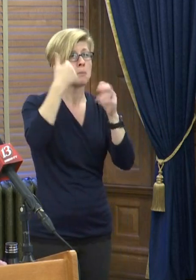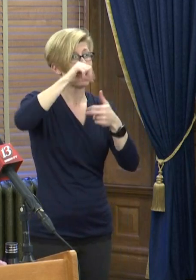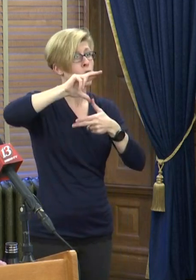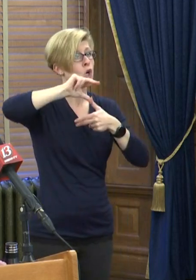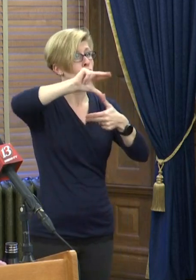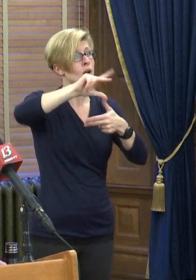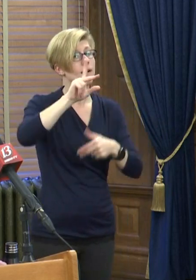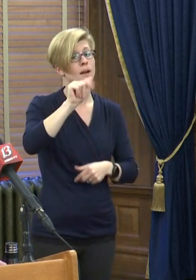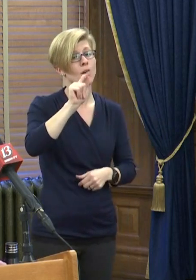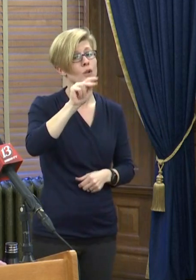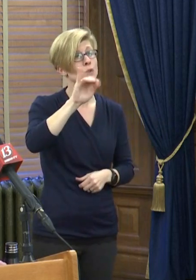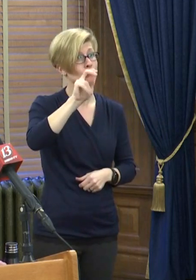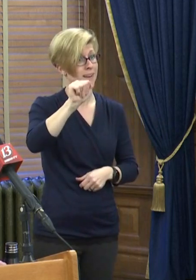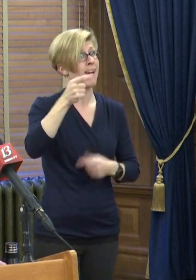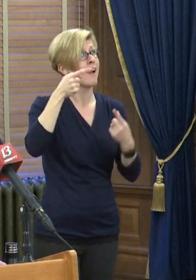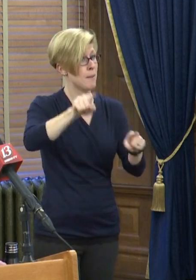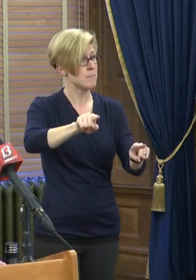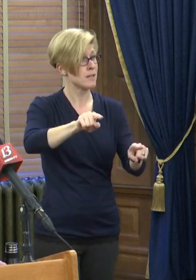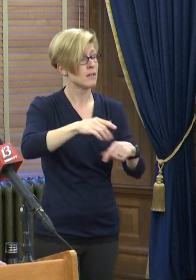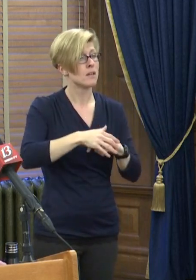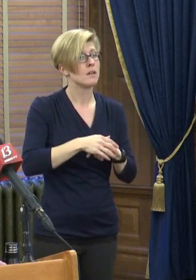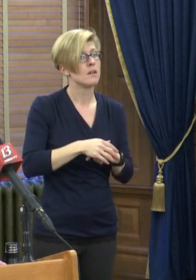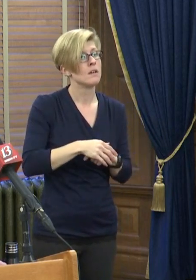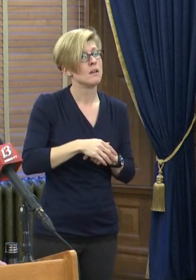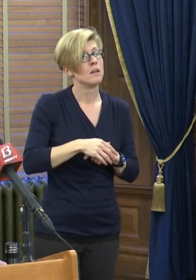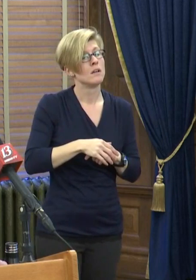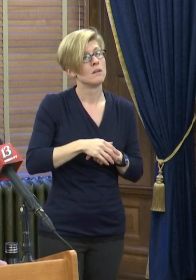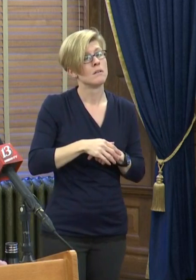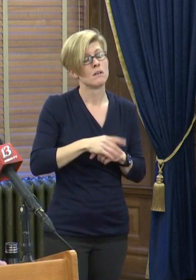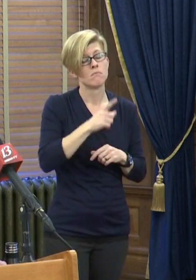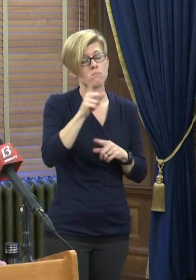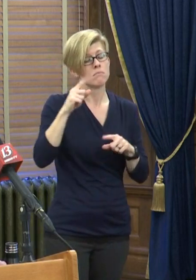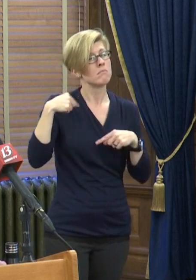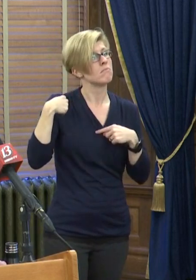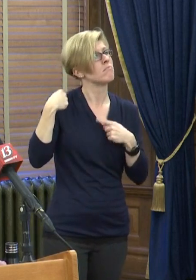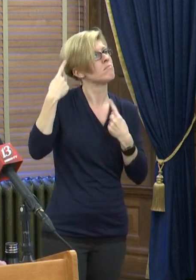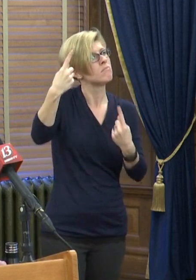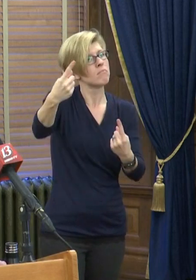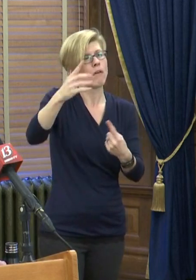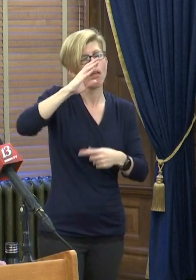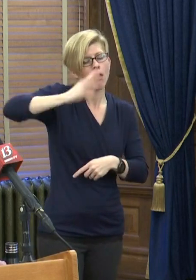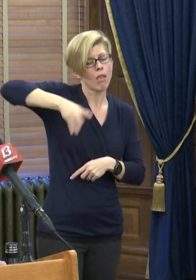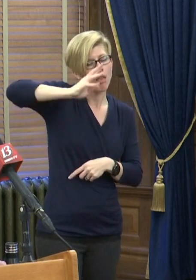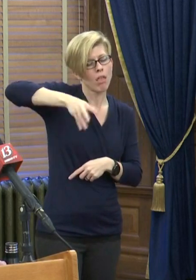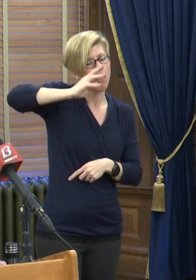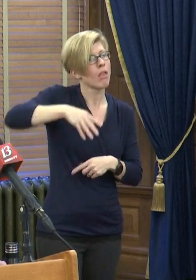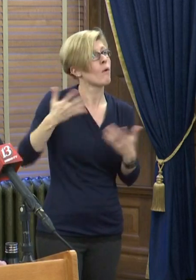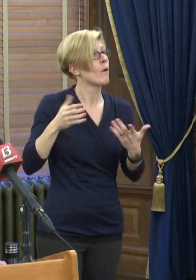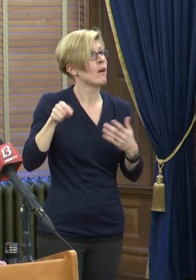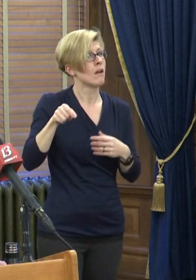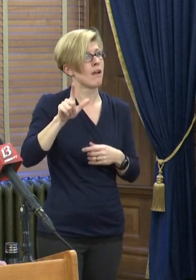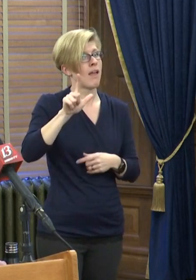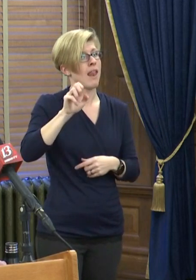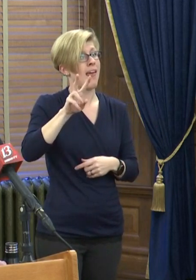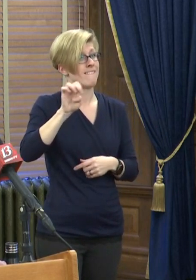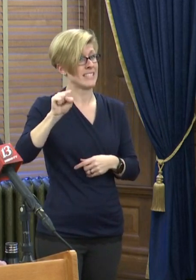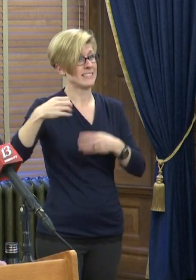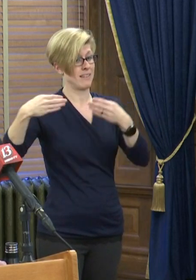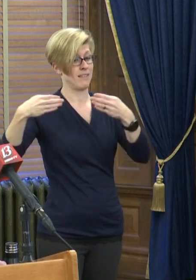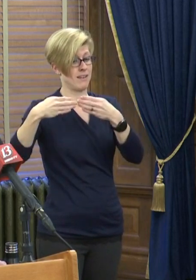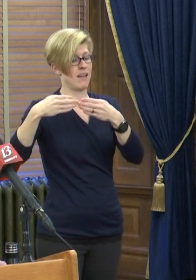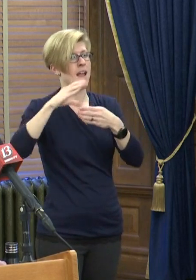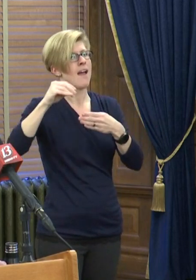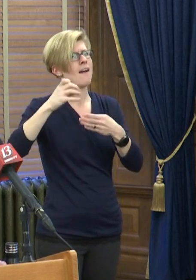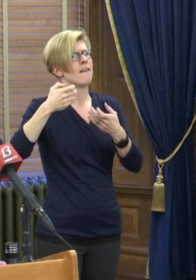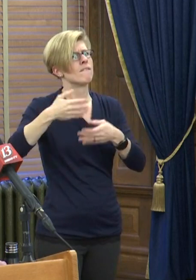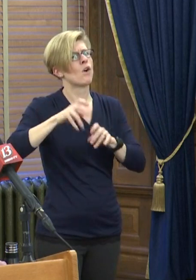Katrina. Years of neglect and lack of investment in infrastructure left levees and flood walls